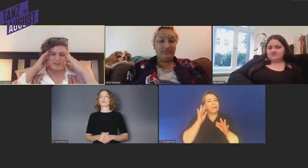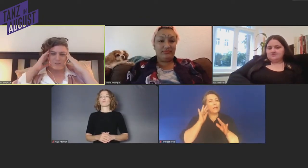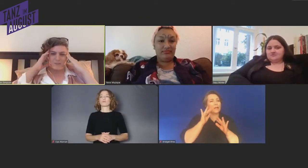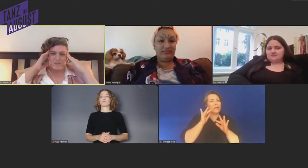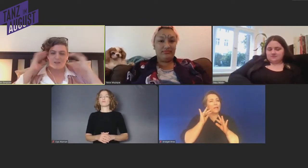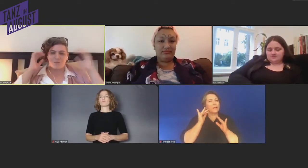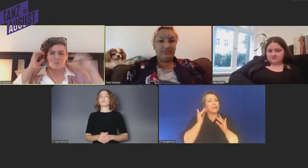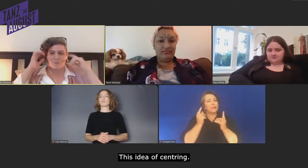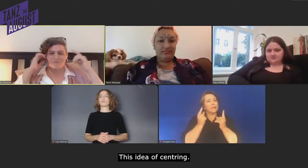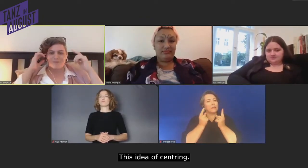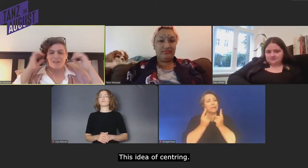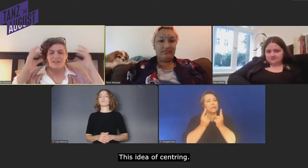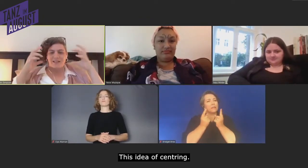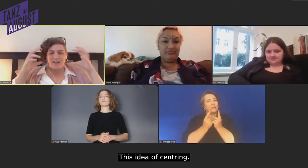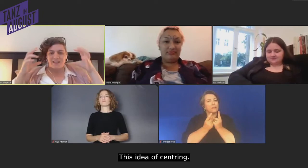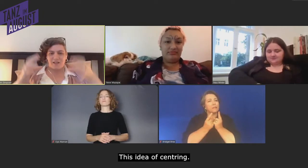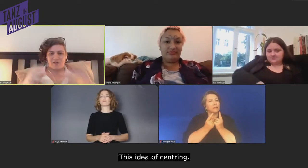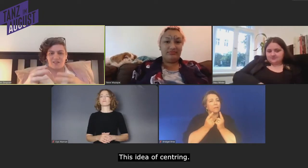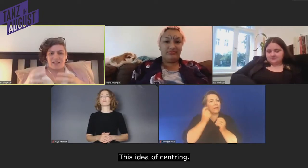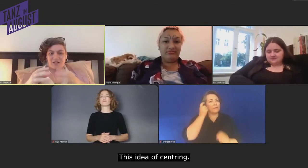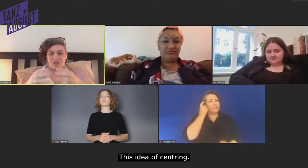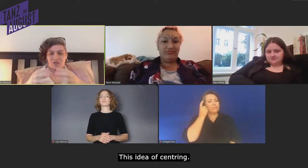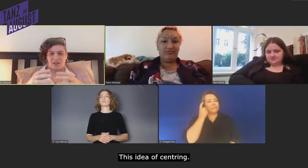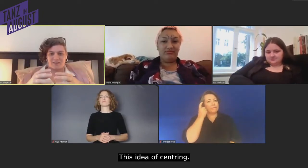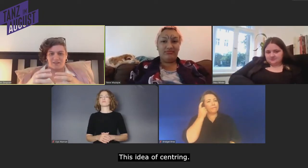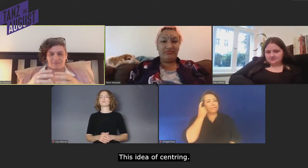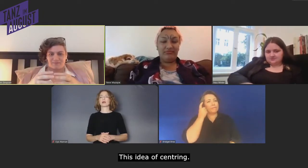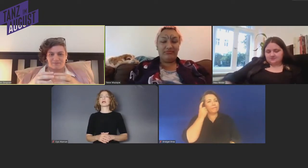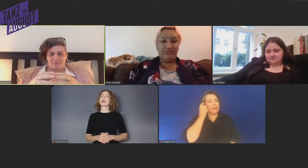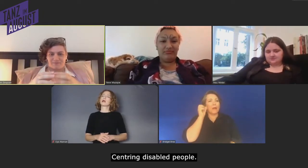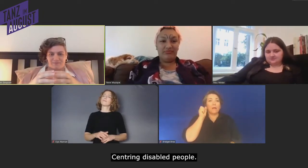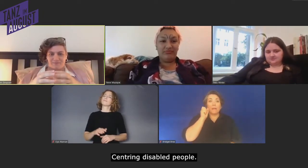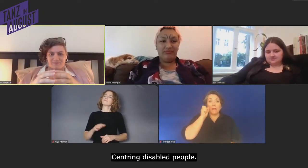it's this idea of centering